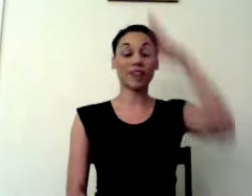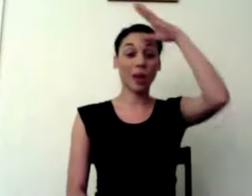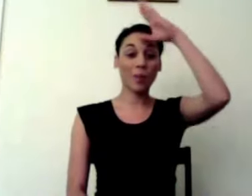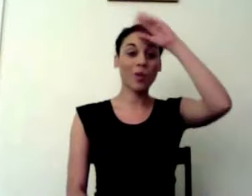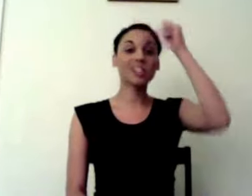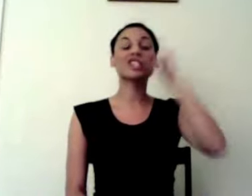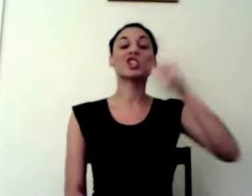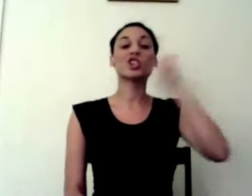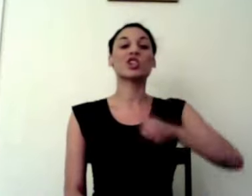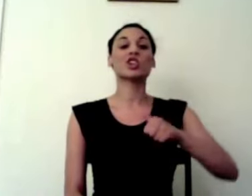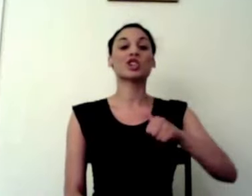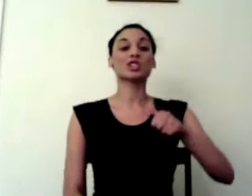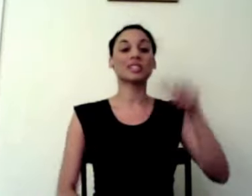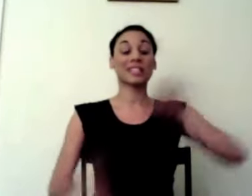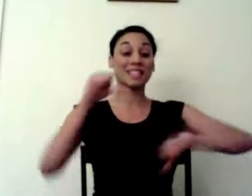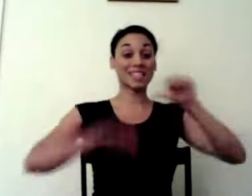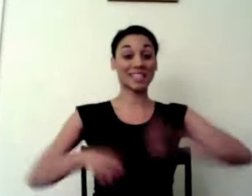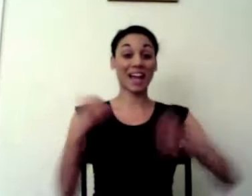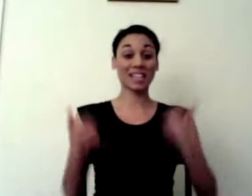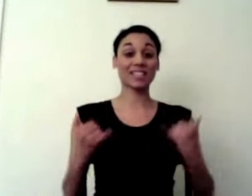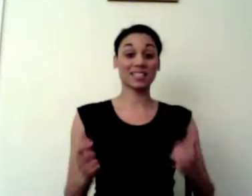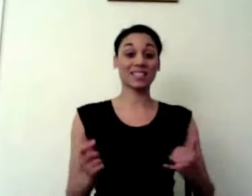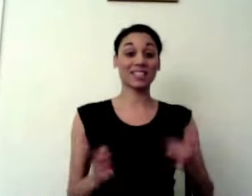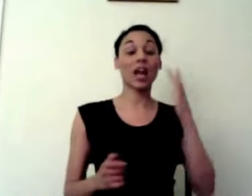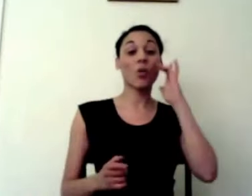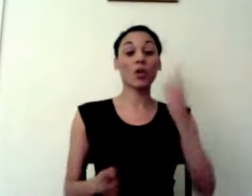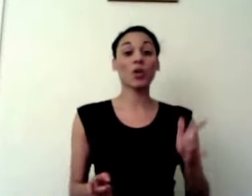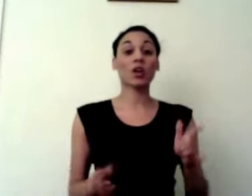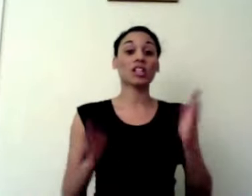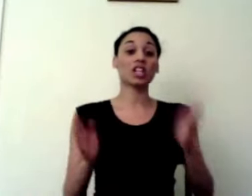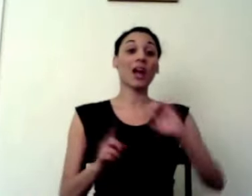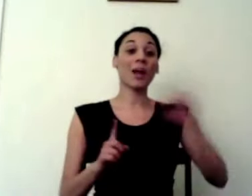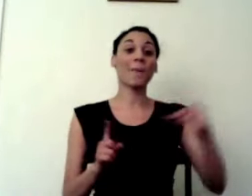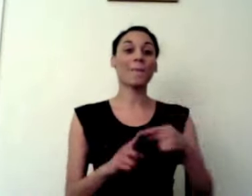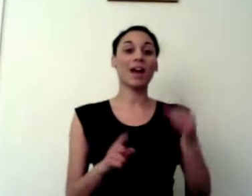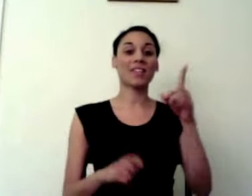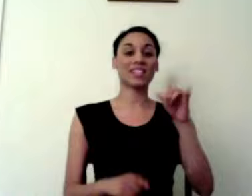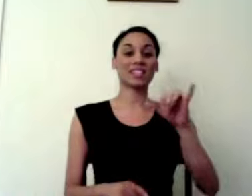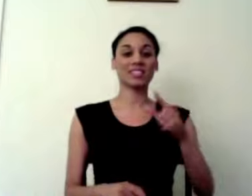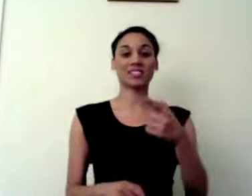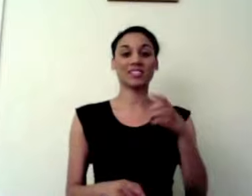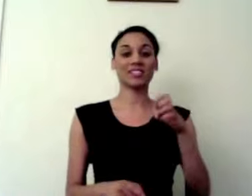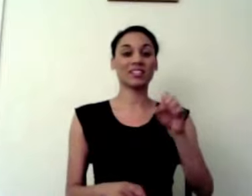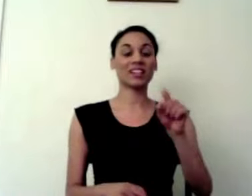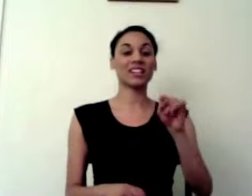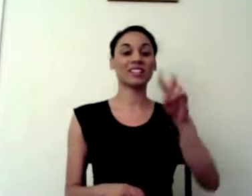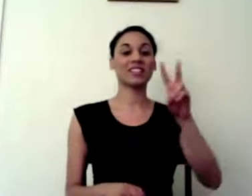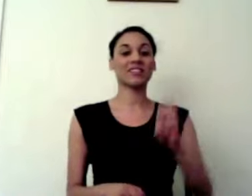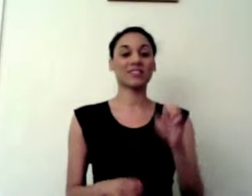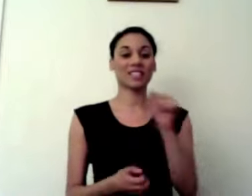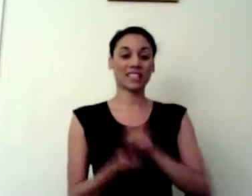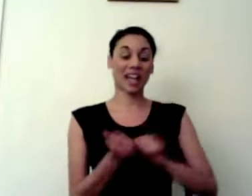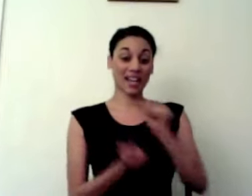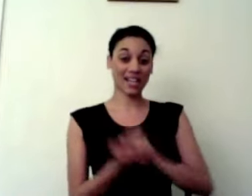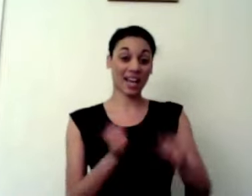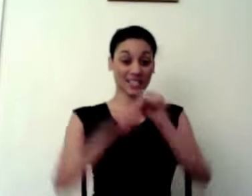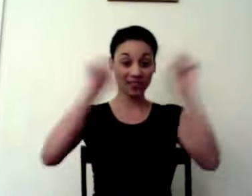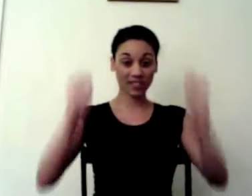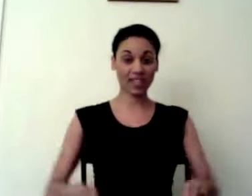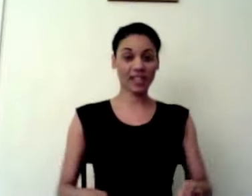Boys and girls, in science today, we're going to talk about the digestive system. And you know, we just had lunch and we're sitting here and our bodies